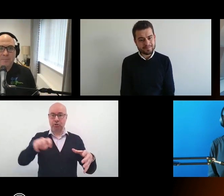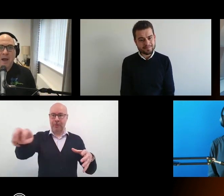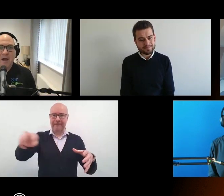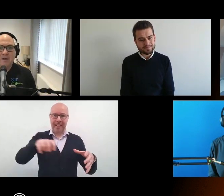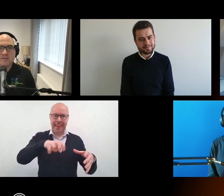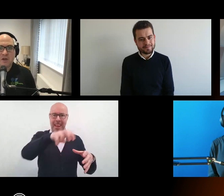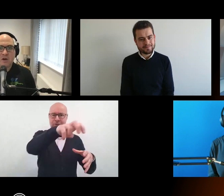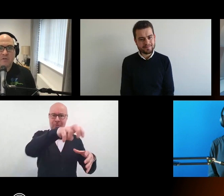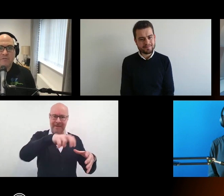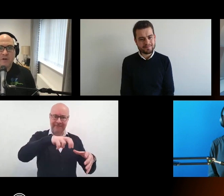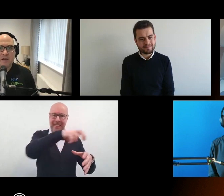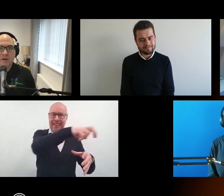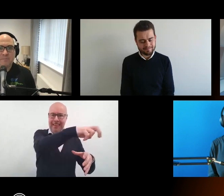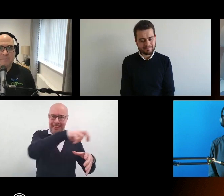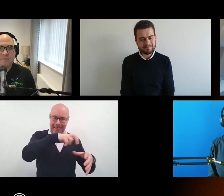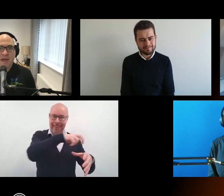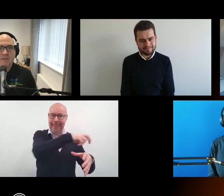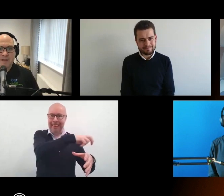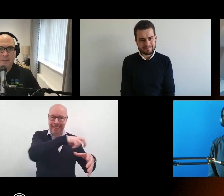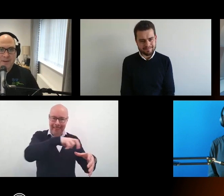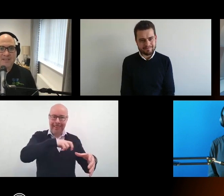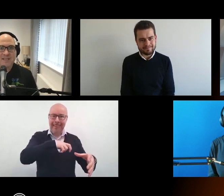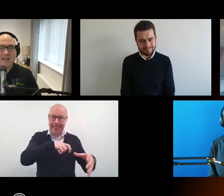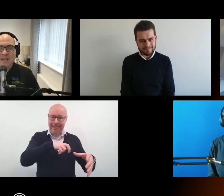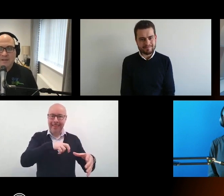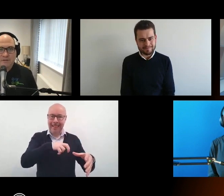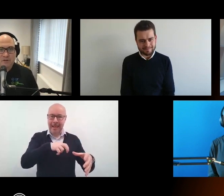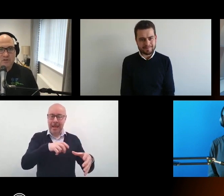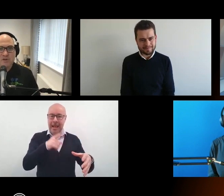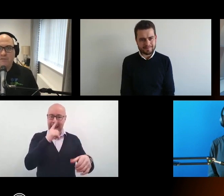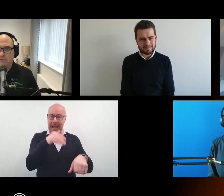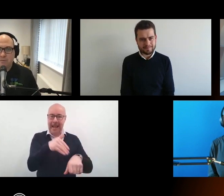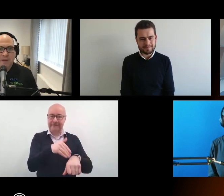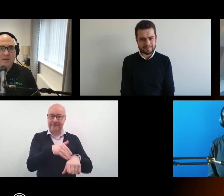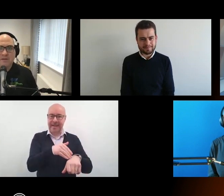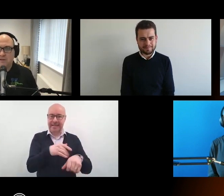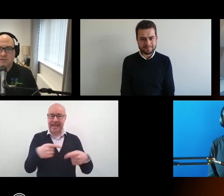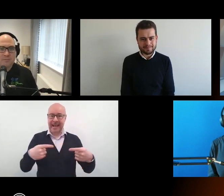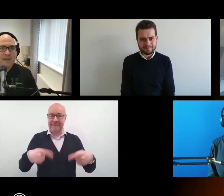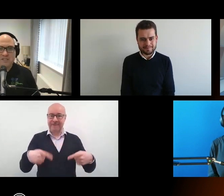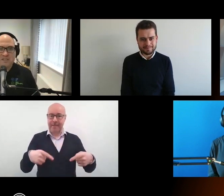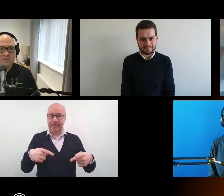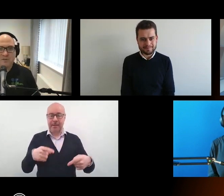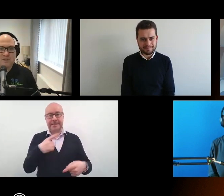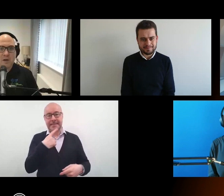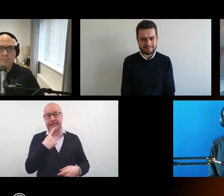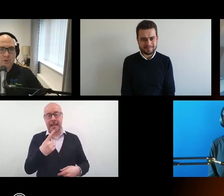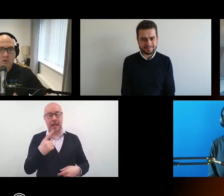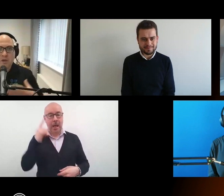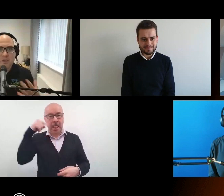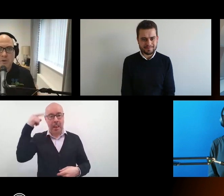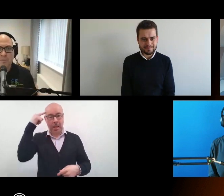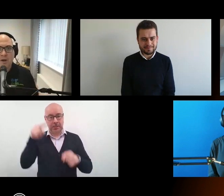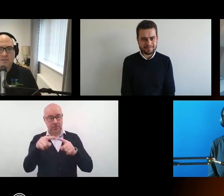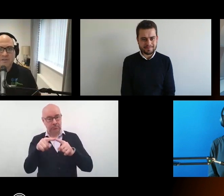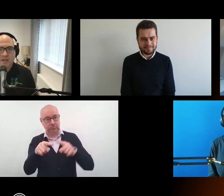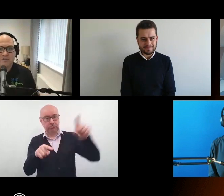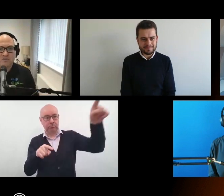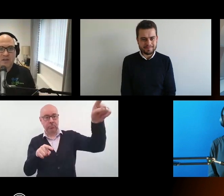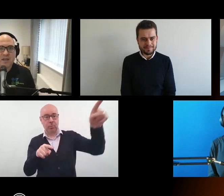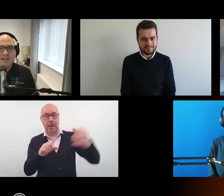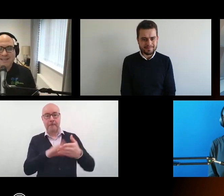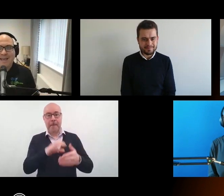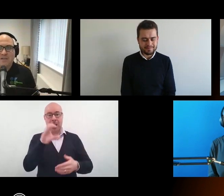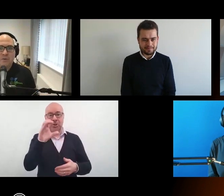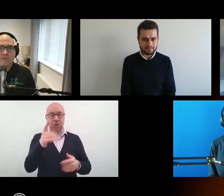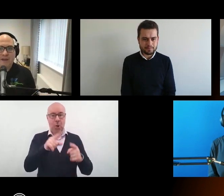a big part of that availability. If they've got to travel from London to Manchester, for example, or to other parts of the